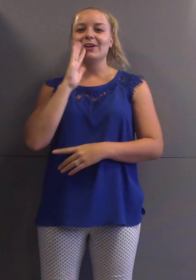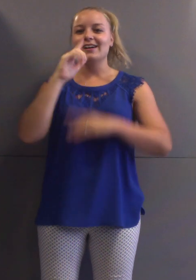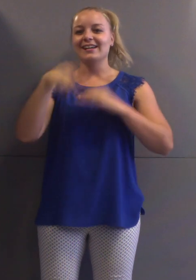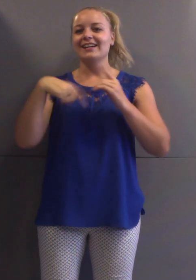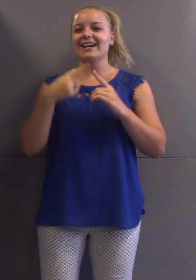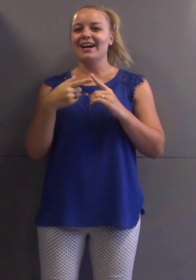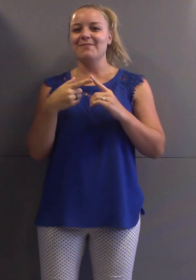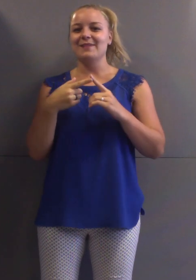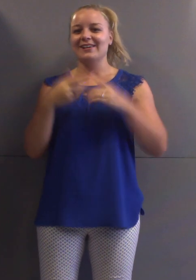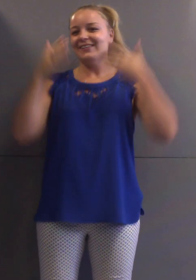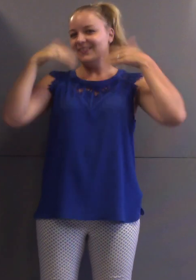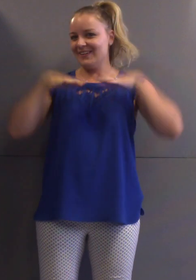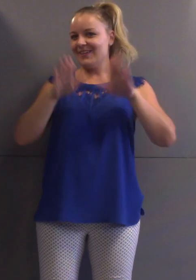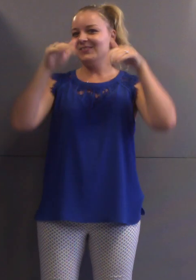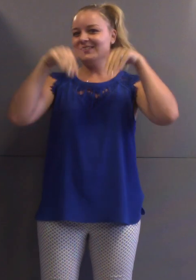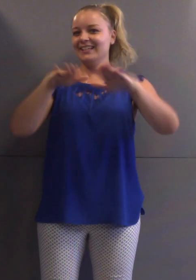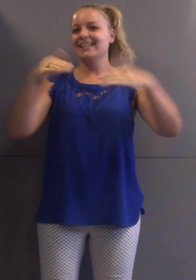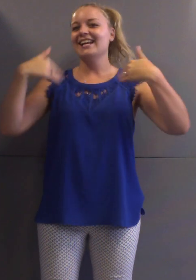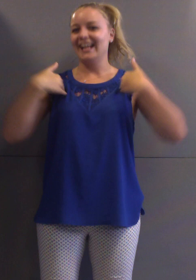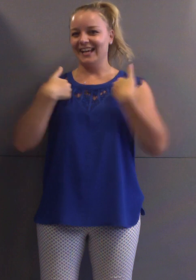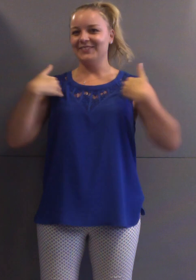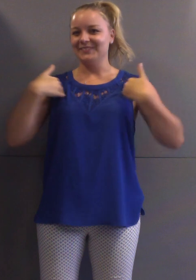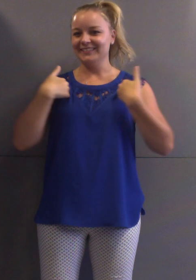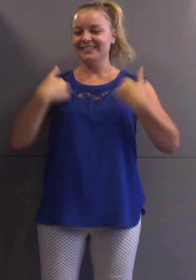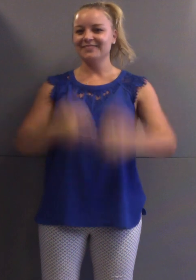talk about ocean animals.